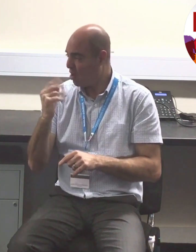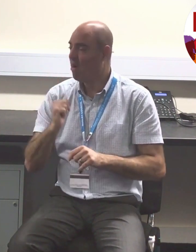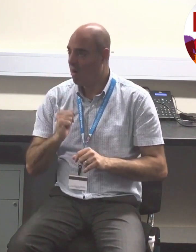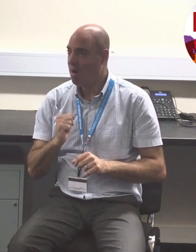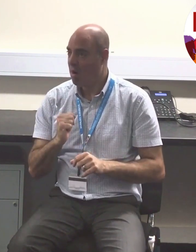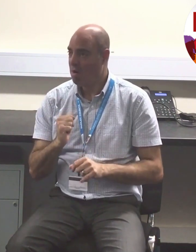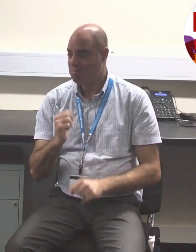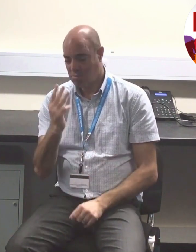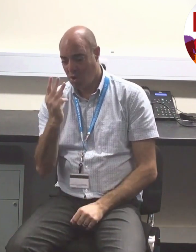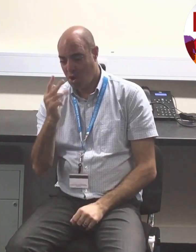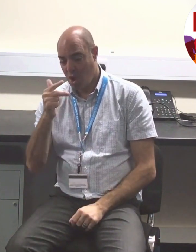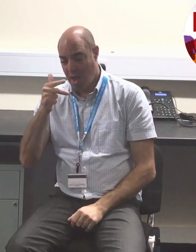01384